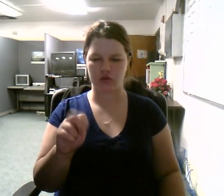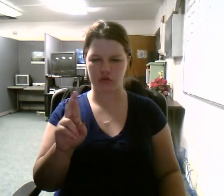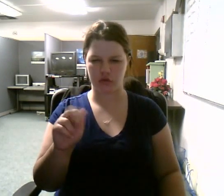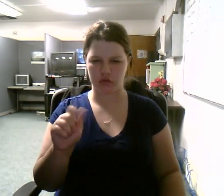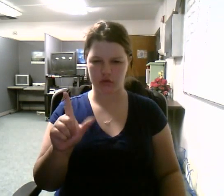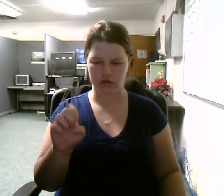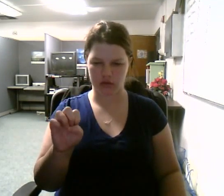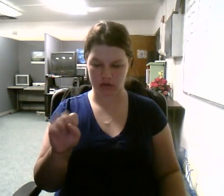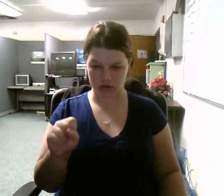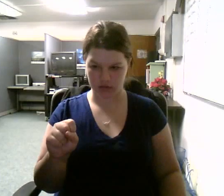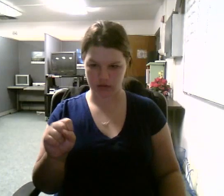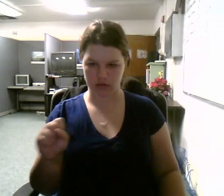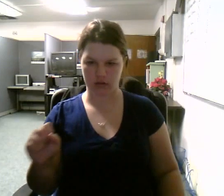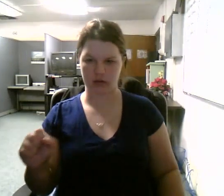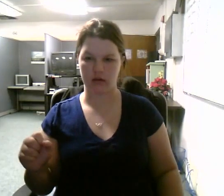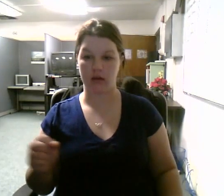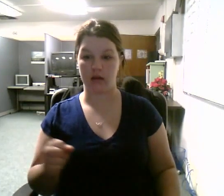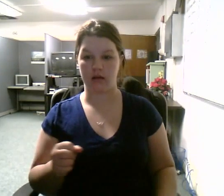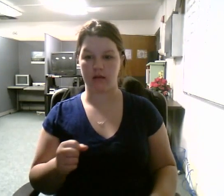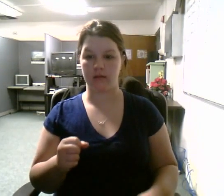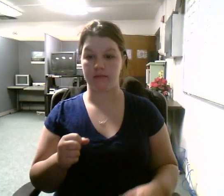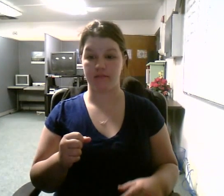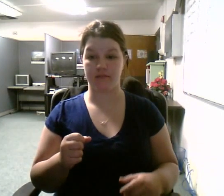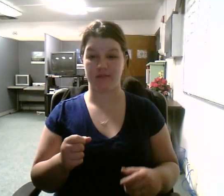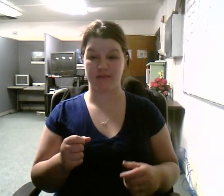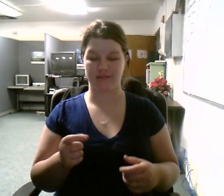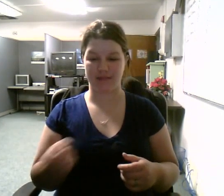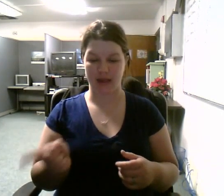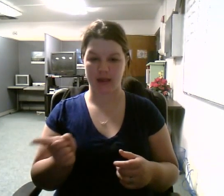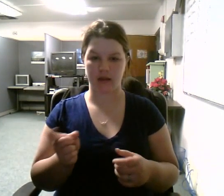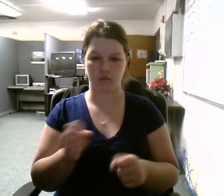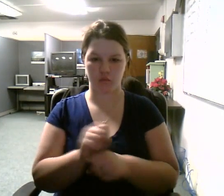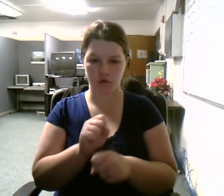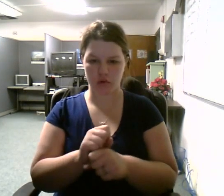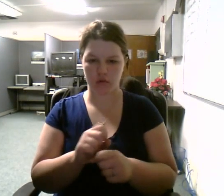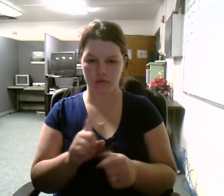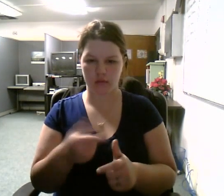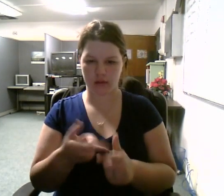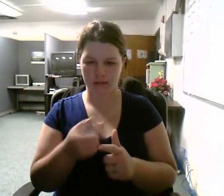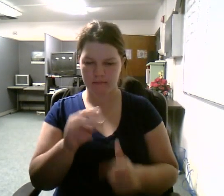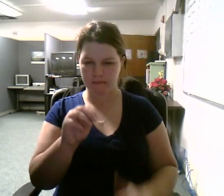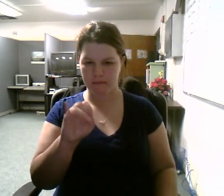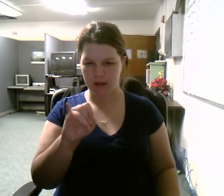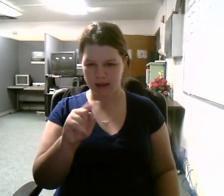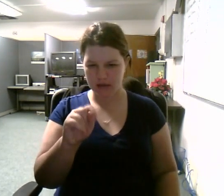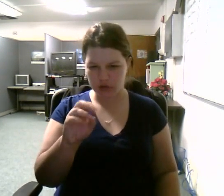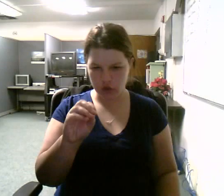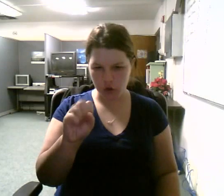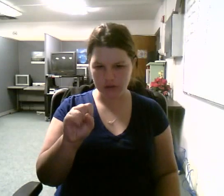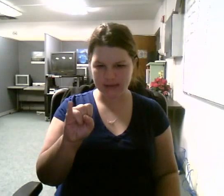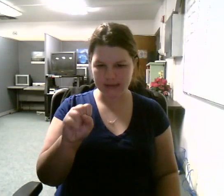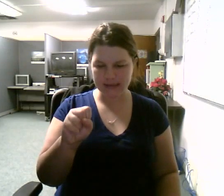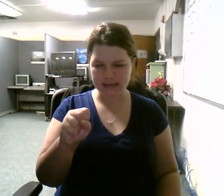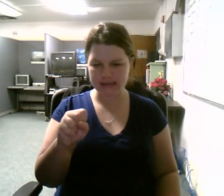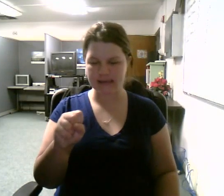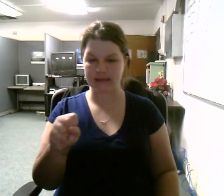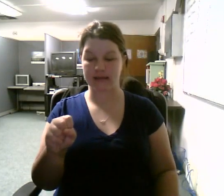when the process of mitosis occurs. You will usually find them near the nucleus, but they cannot be seen when the cell is